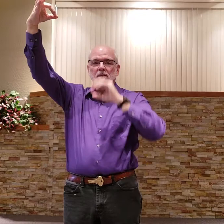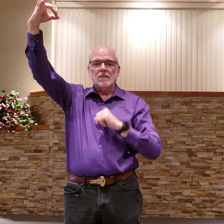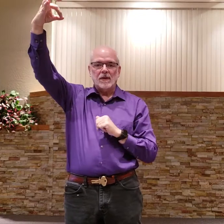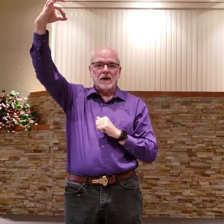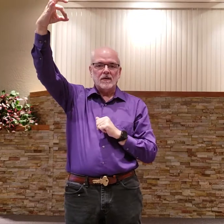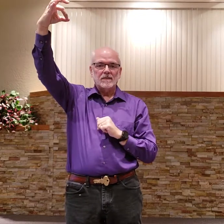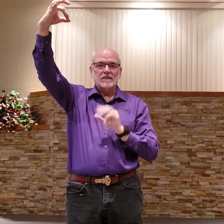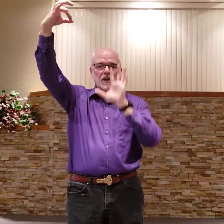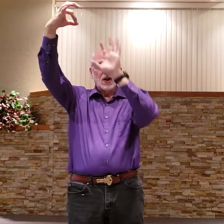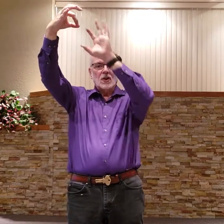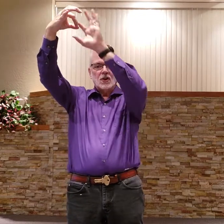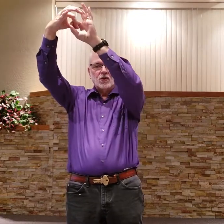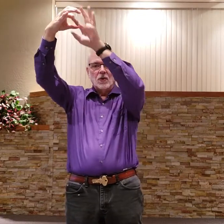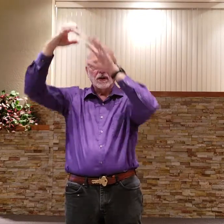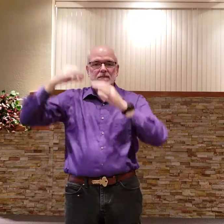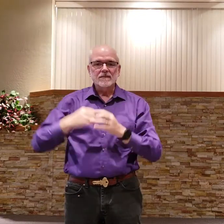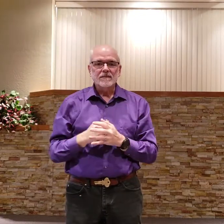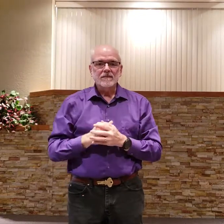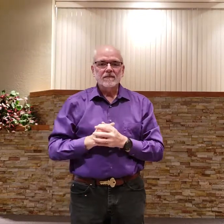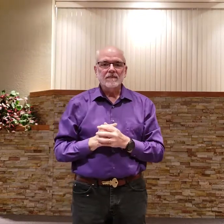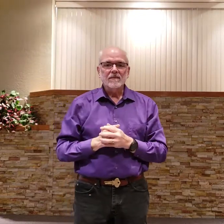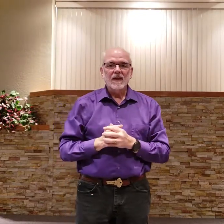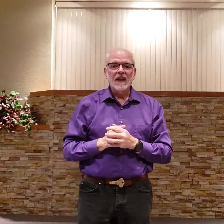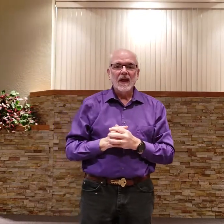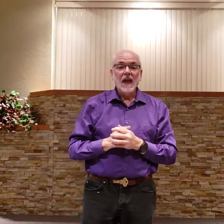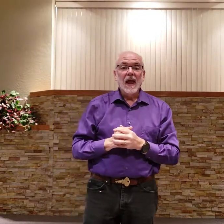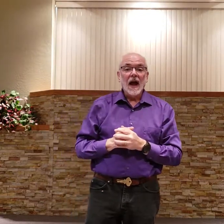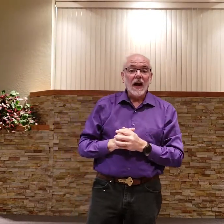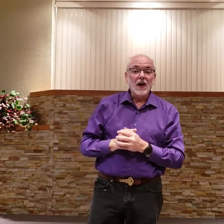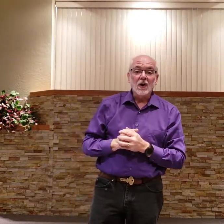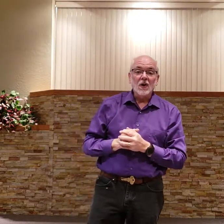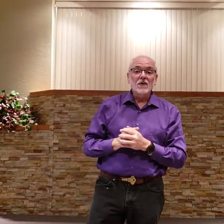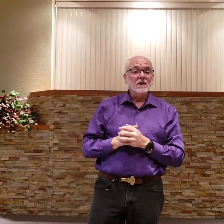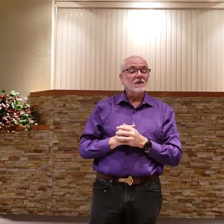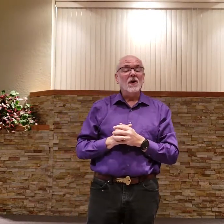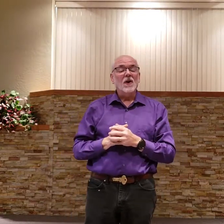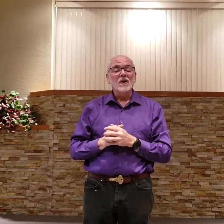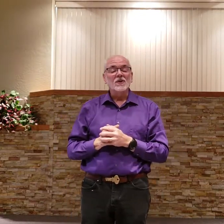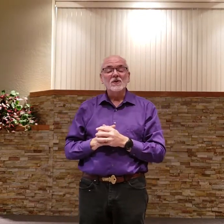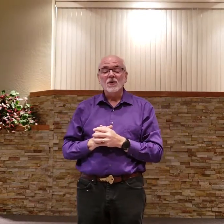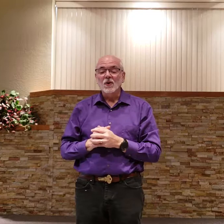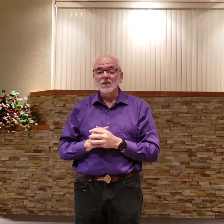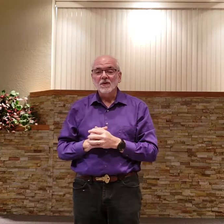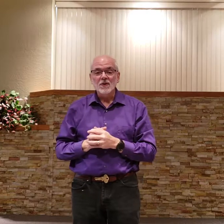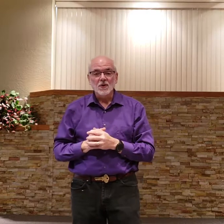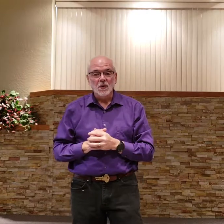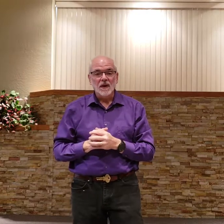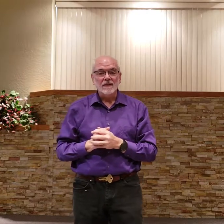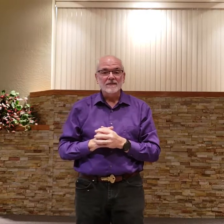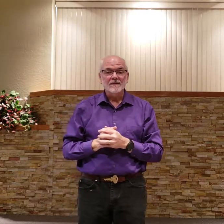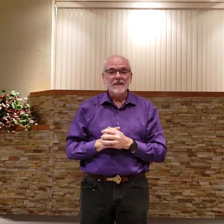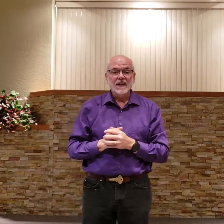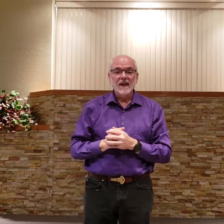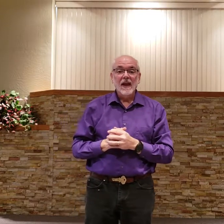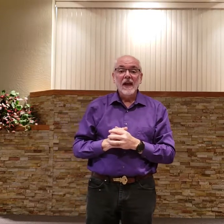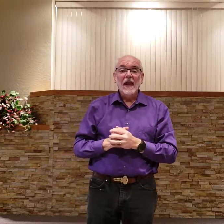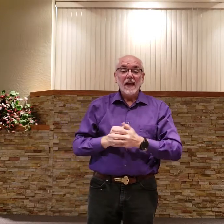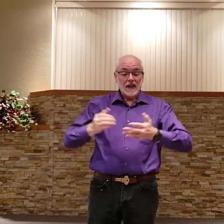up there. To join. I heard the song and strove to join.